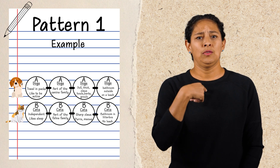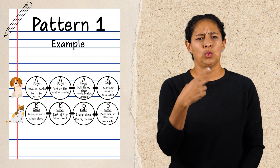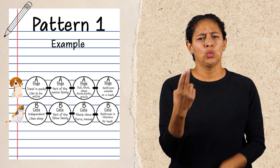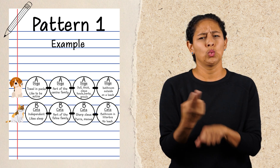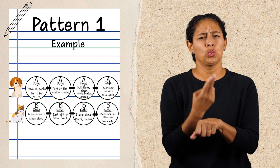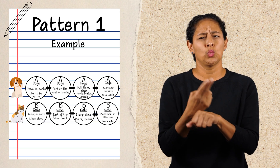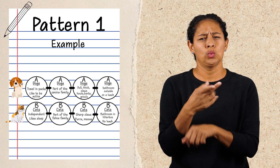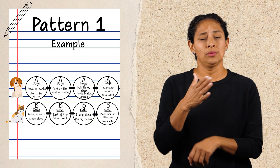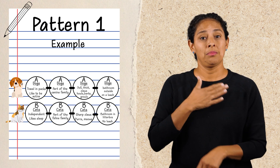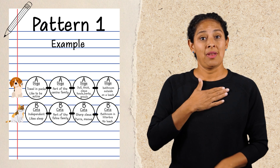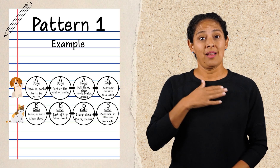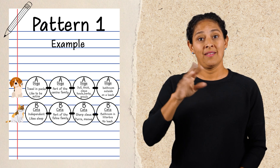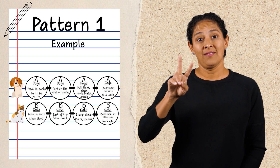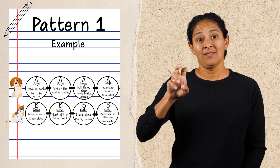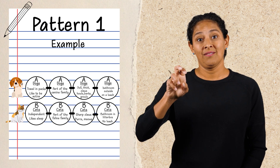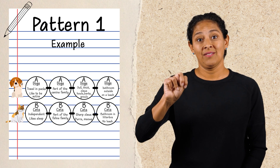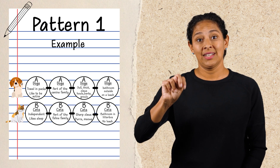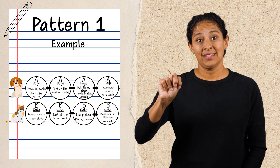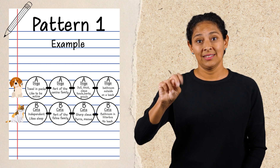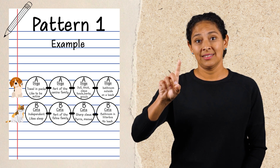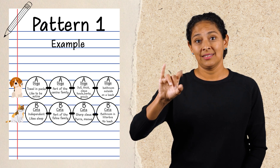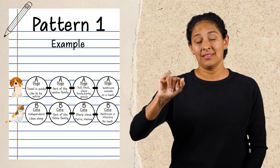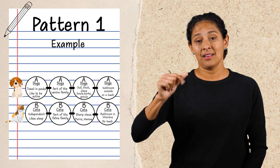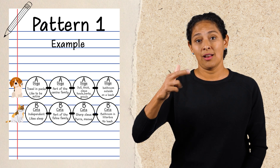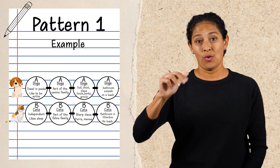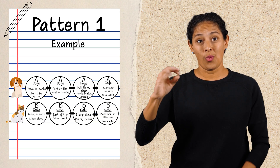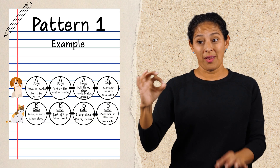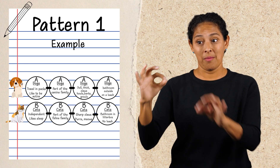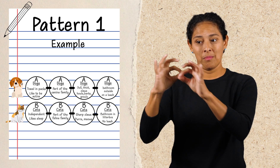If I use my Venn diagram information,